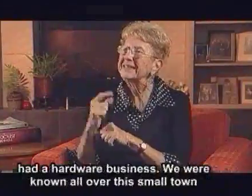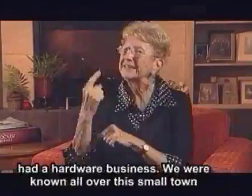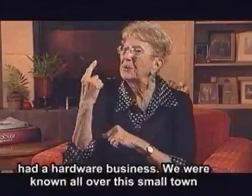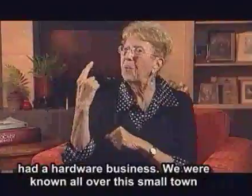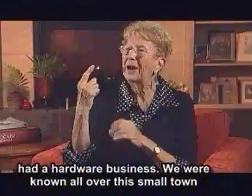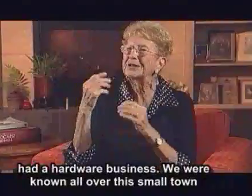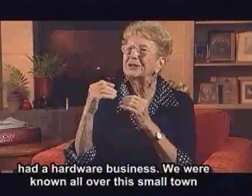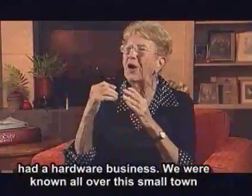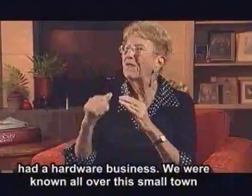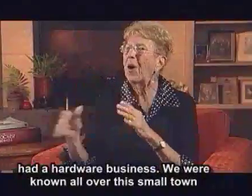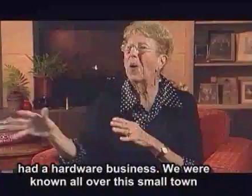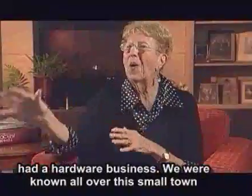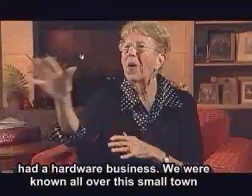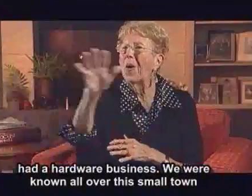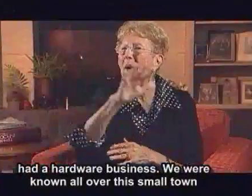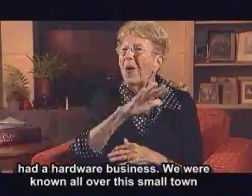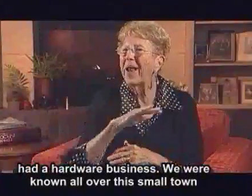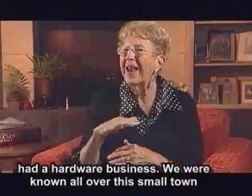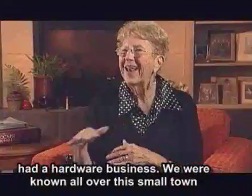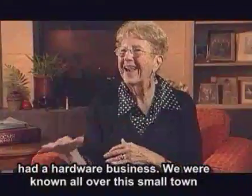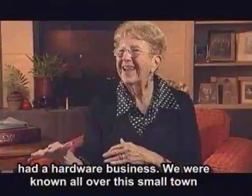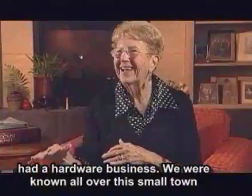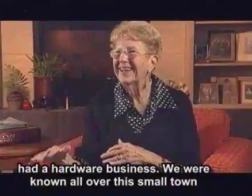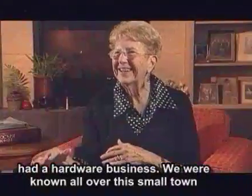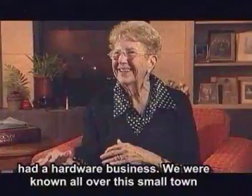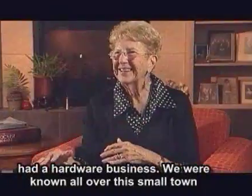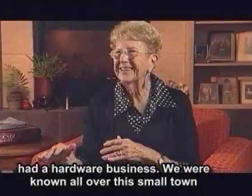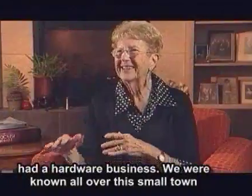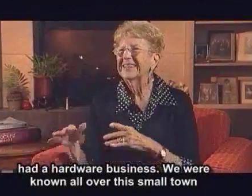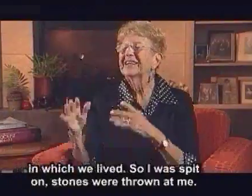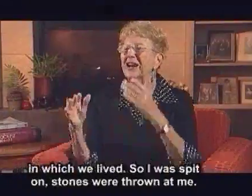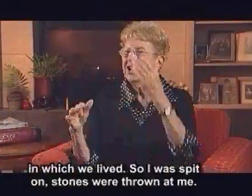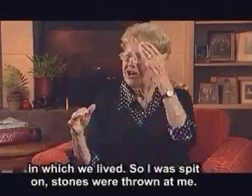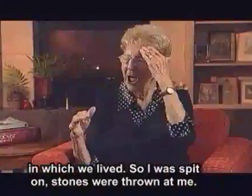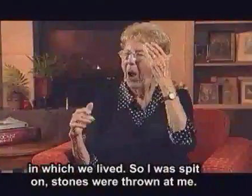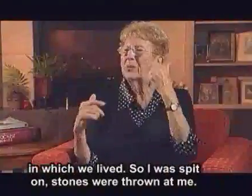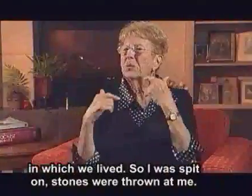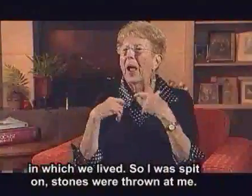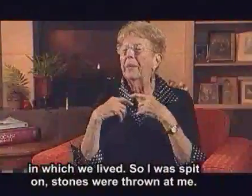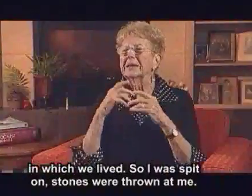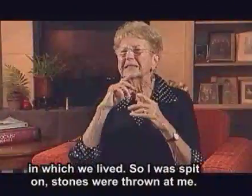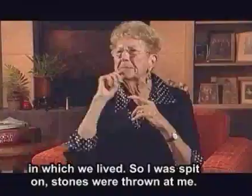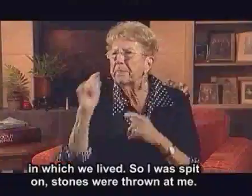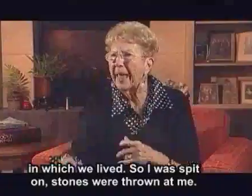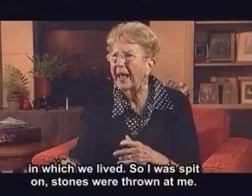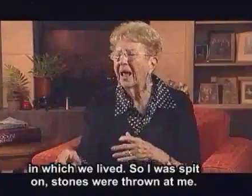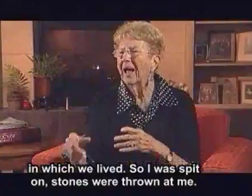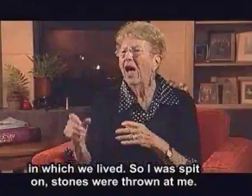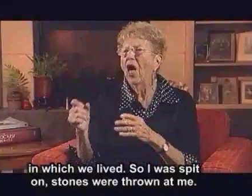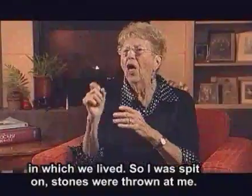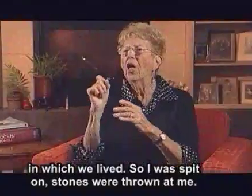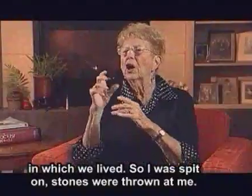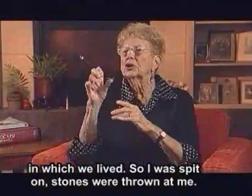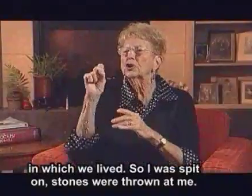had a hardware business. We were known all over the small town in which we lived. So I was spit